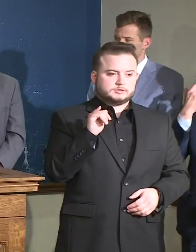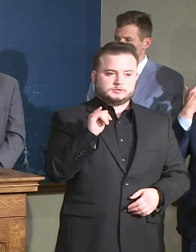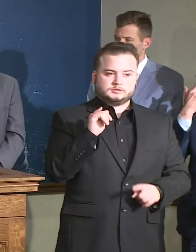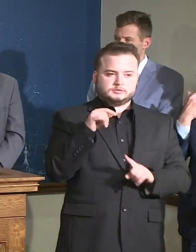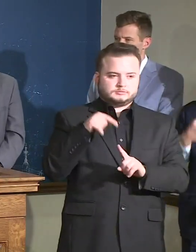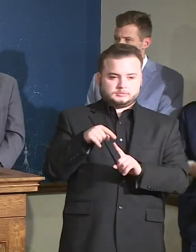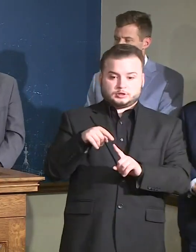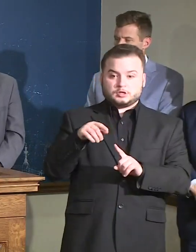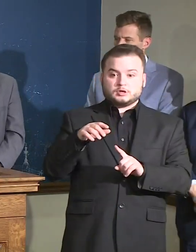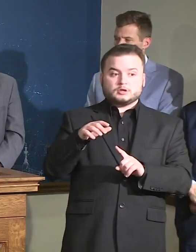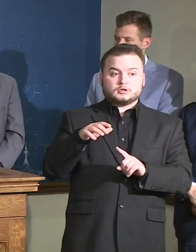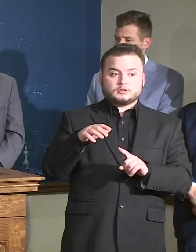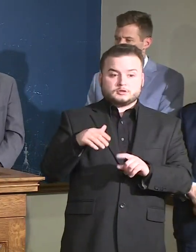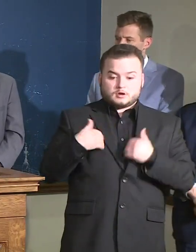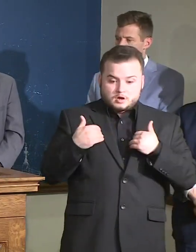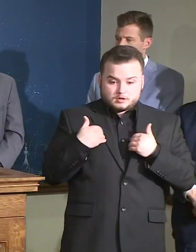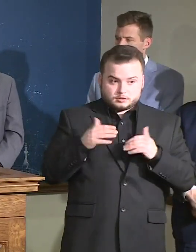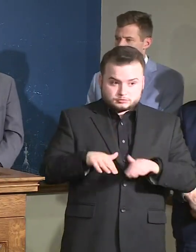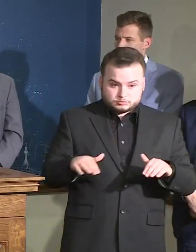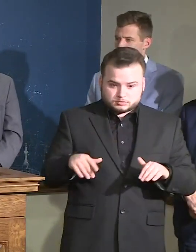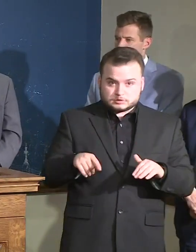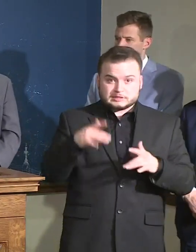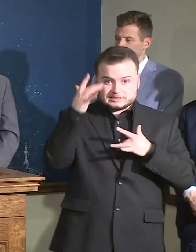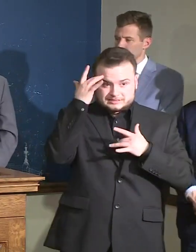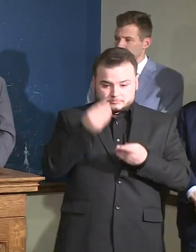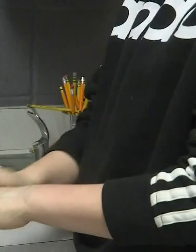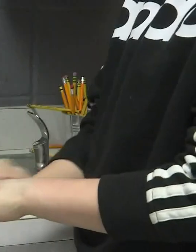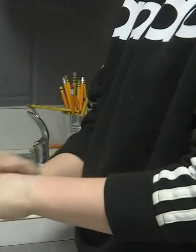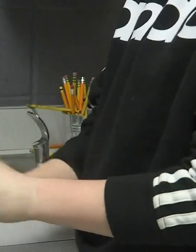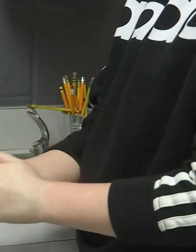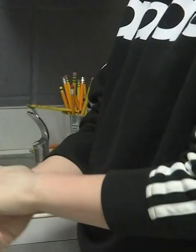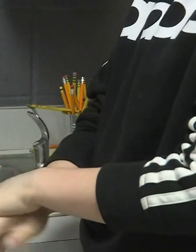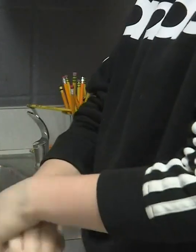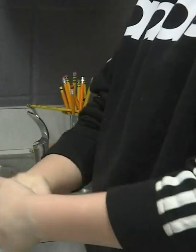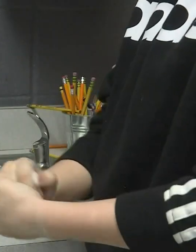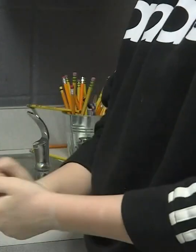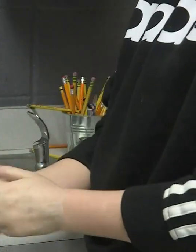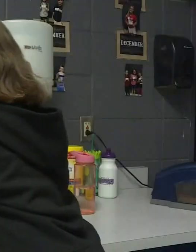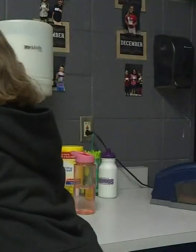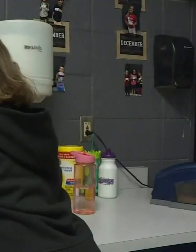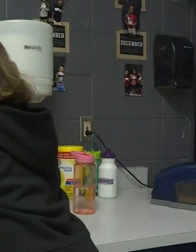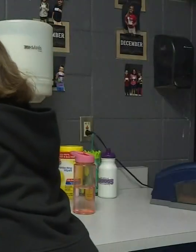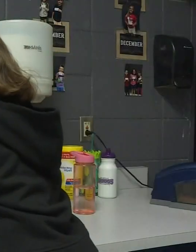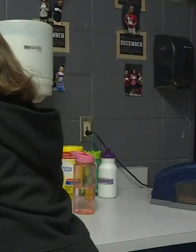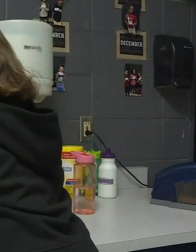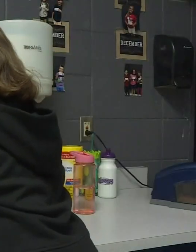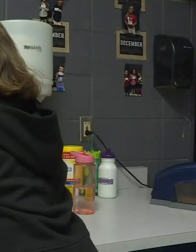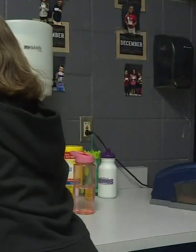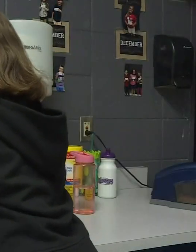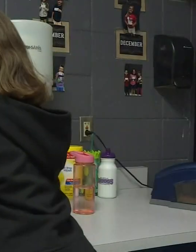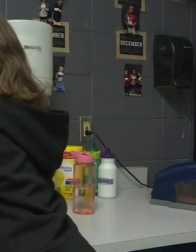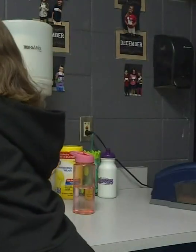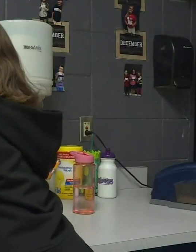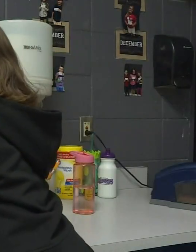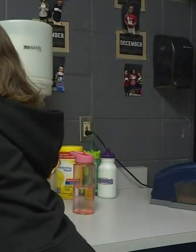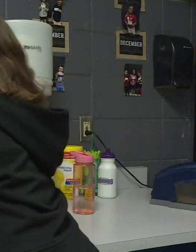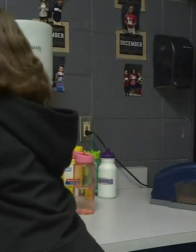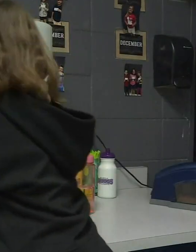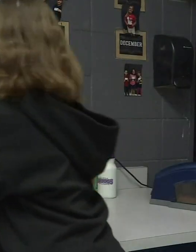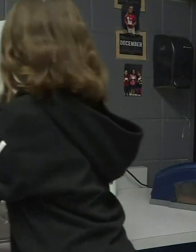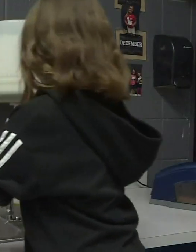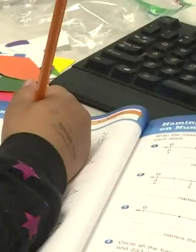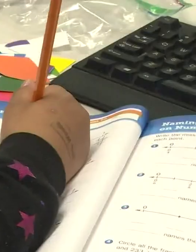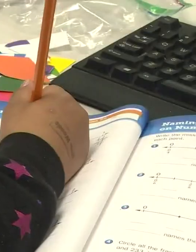child-to-child transmission nor child-to-family transmission. Kids can have the virus and not be symptomatic themselves.